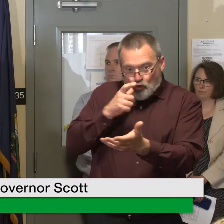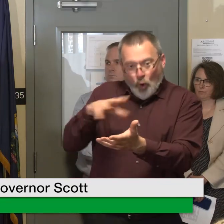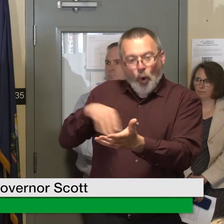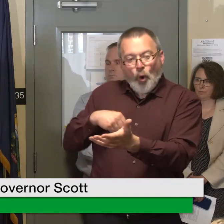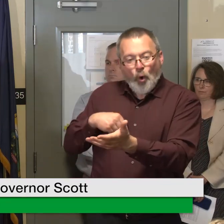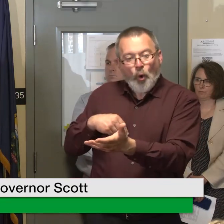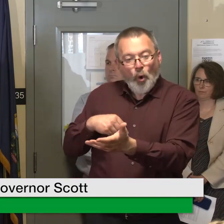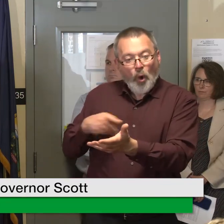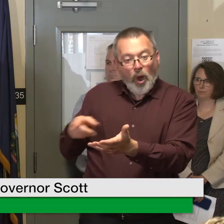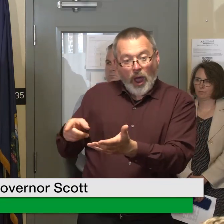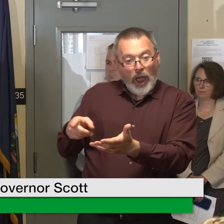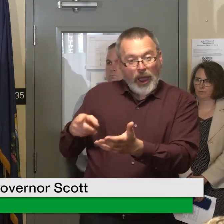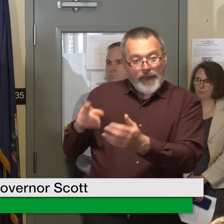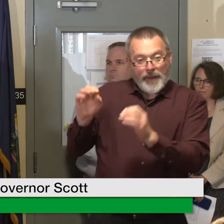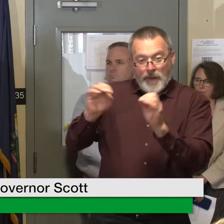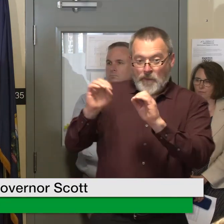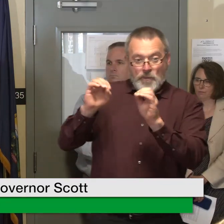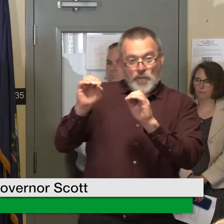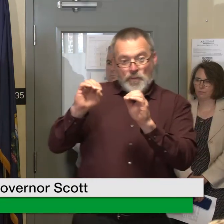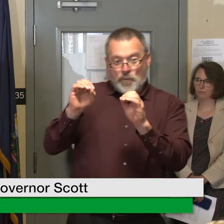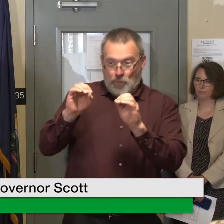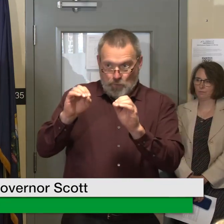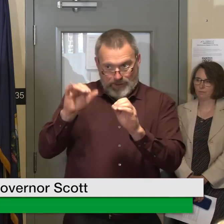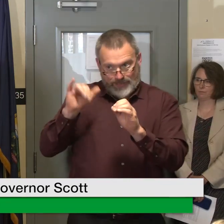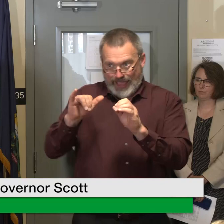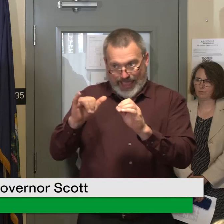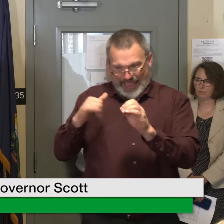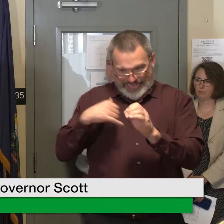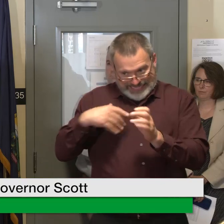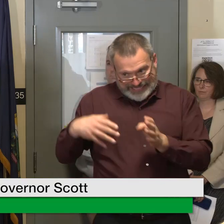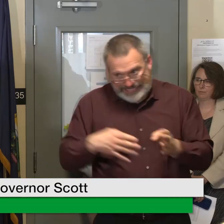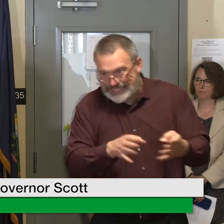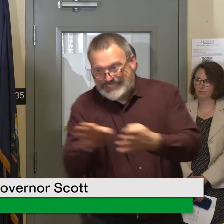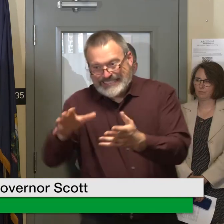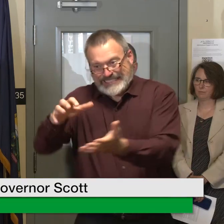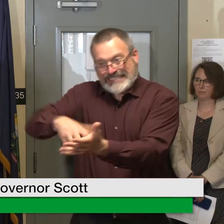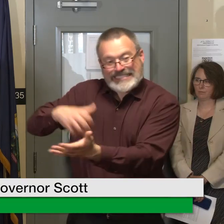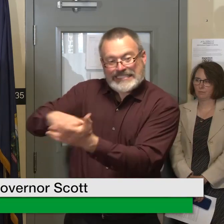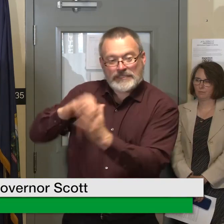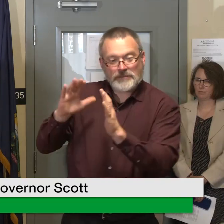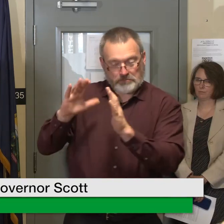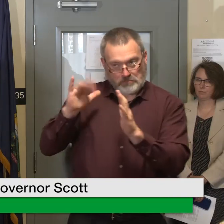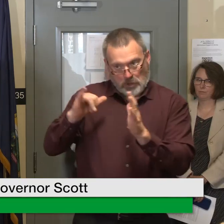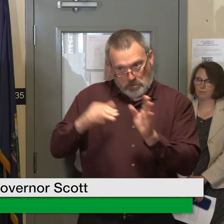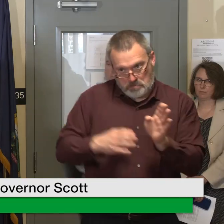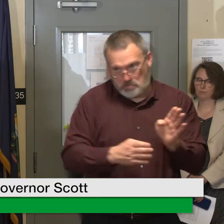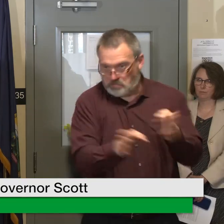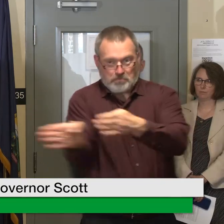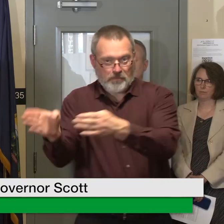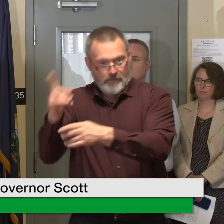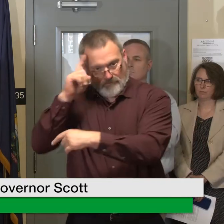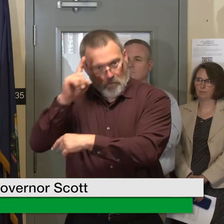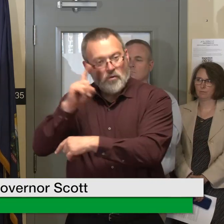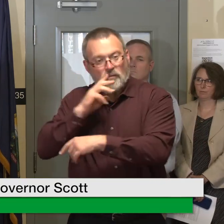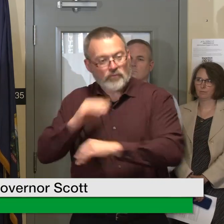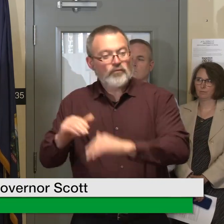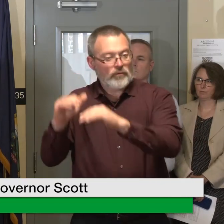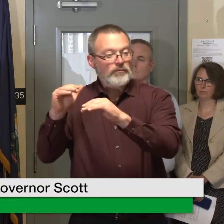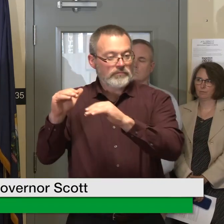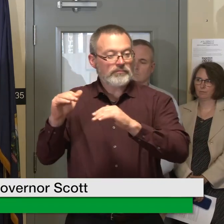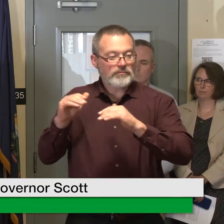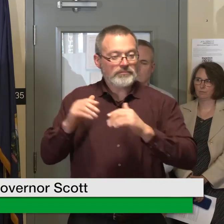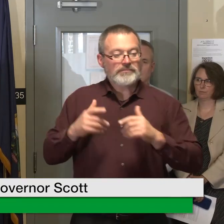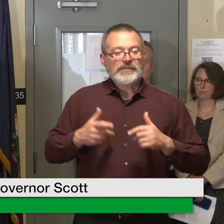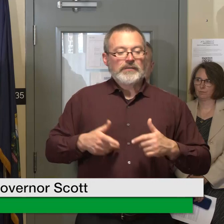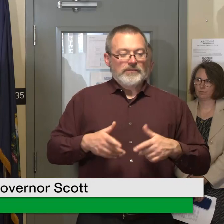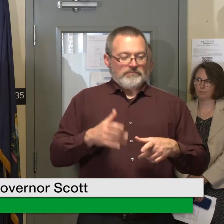permission, a next flood measure to dredge or otherwise manipulate the stream channel, and rather give the river the freedom to move. They are